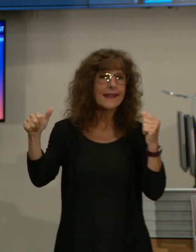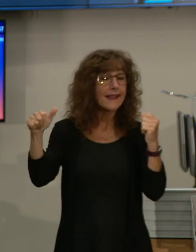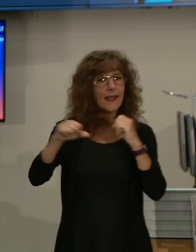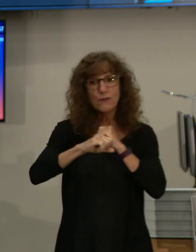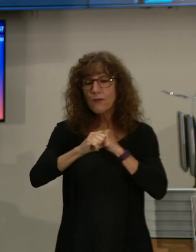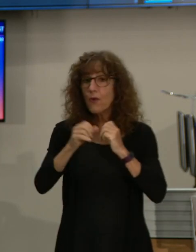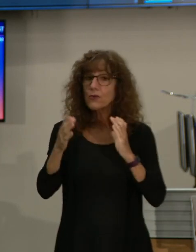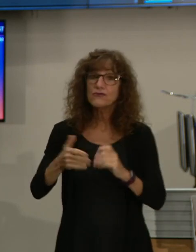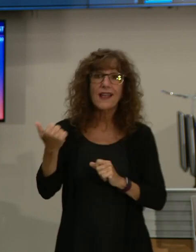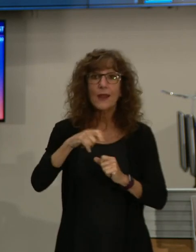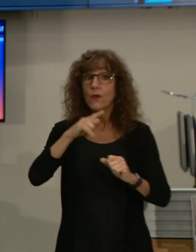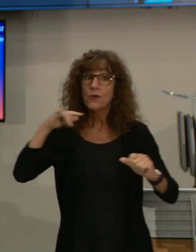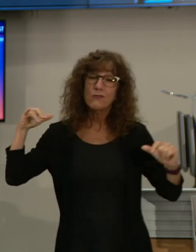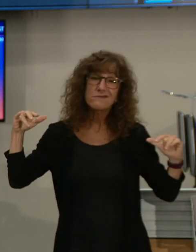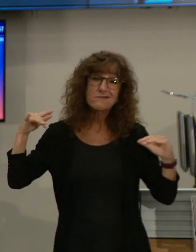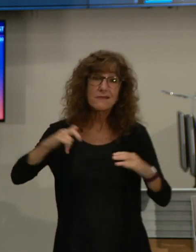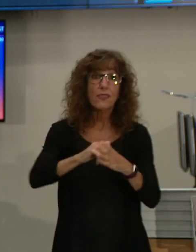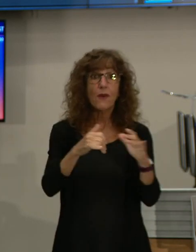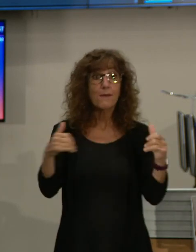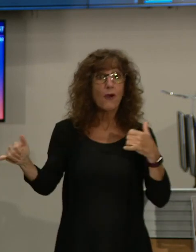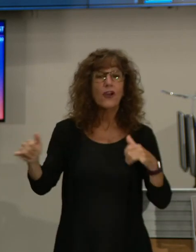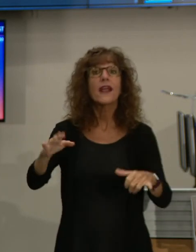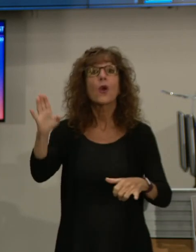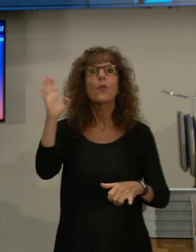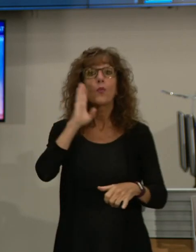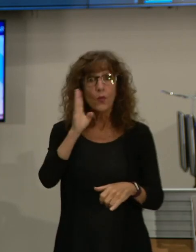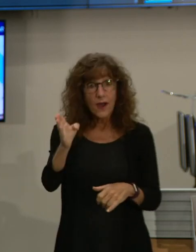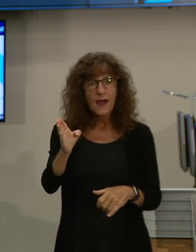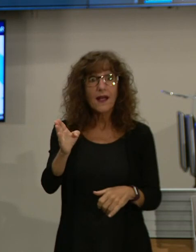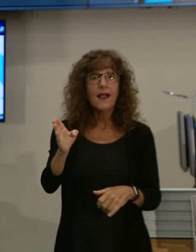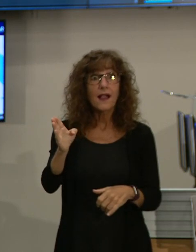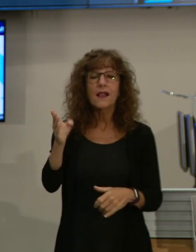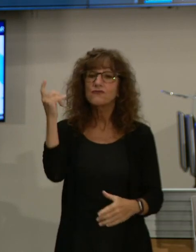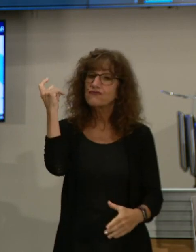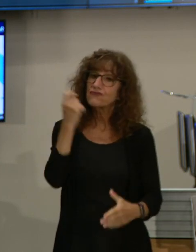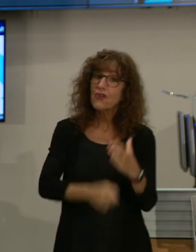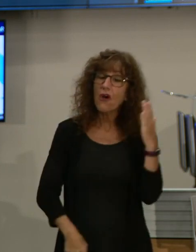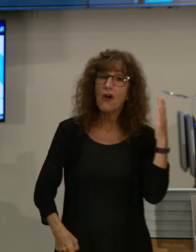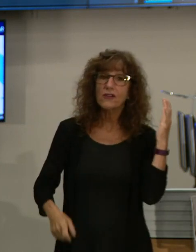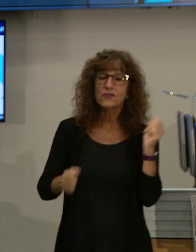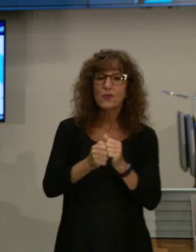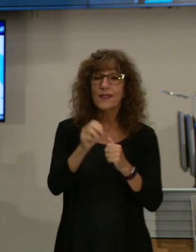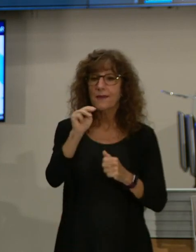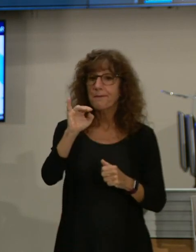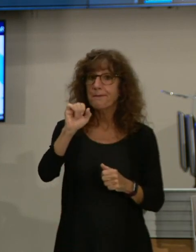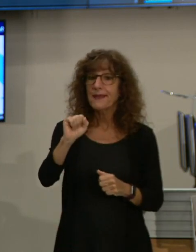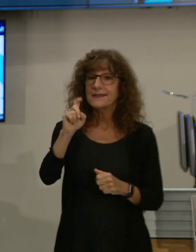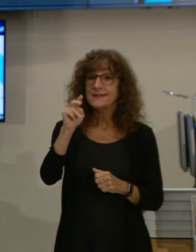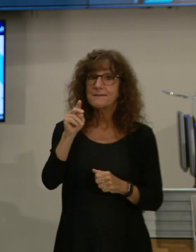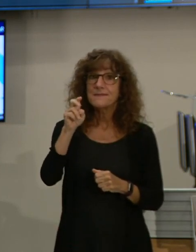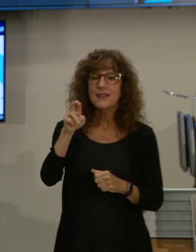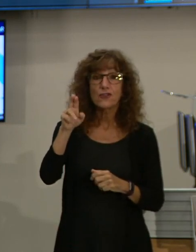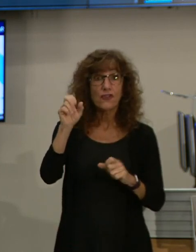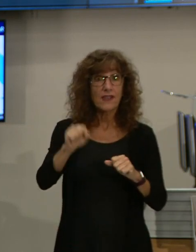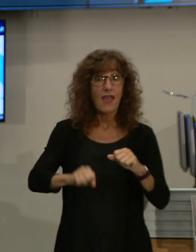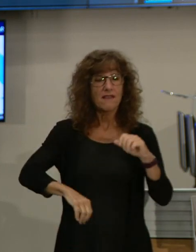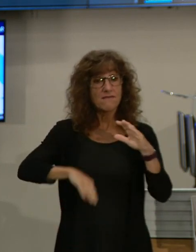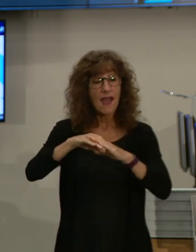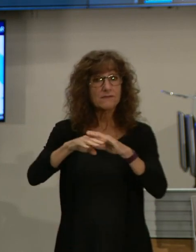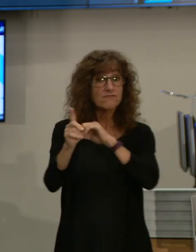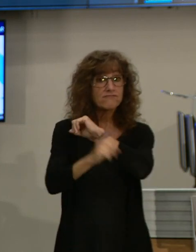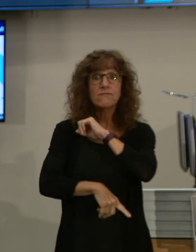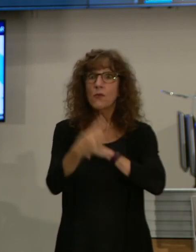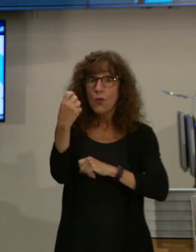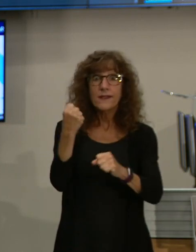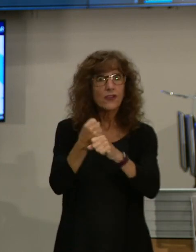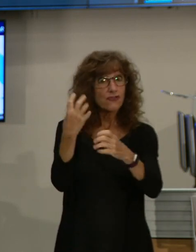and anyone who attends the party, will be subject to being charged with a misdemeanor that carries a maximum penalty of up to 1 year